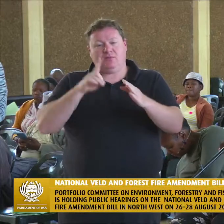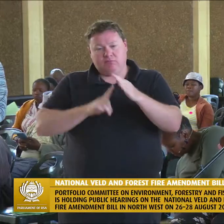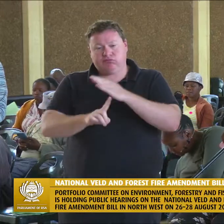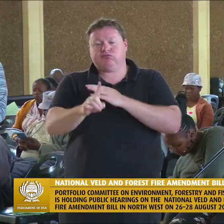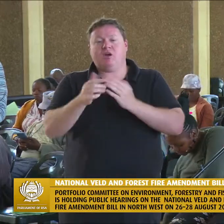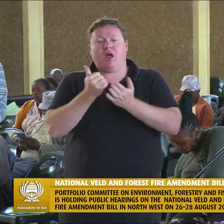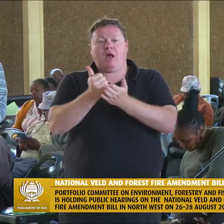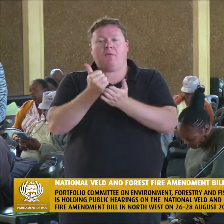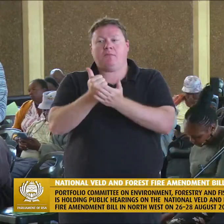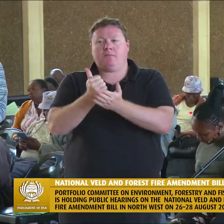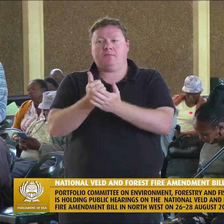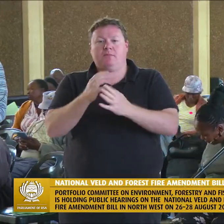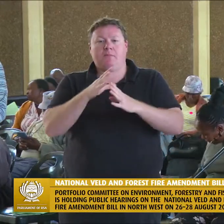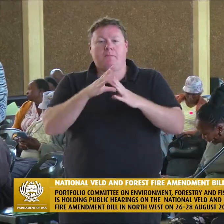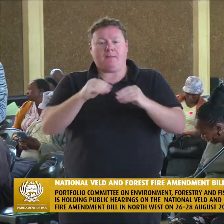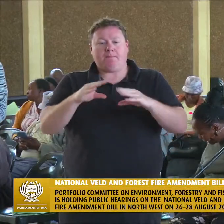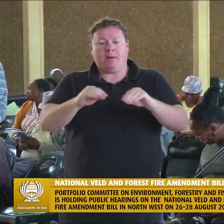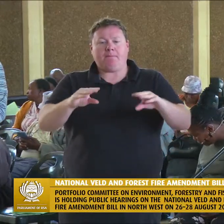fire